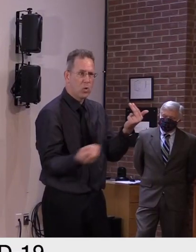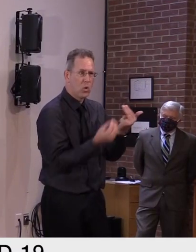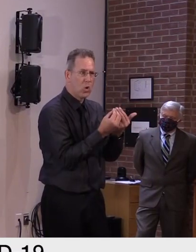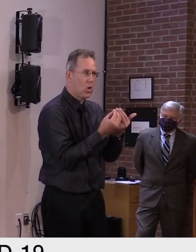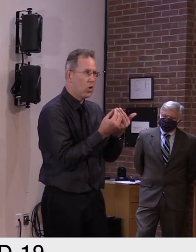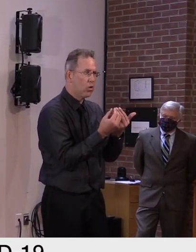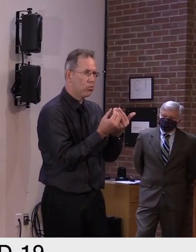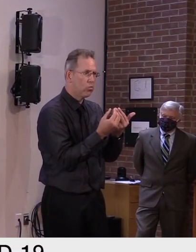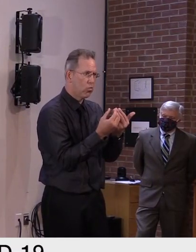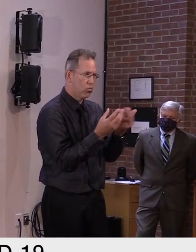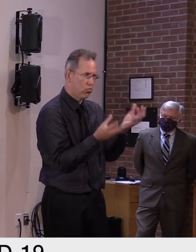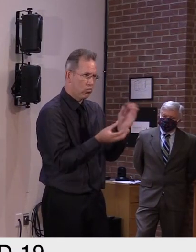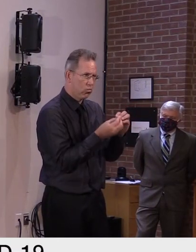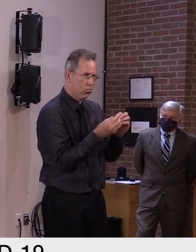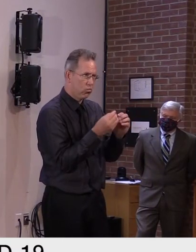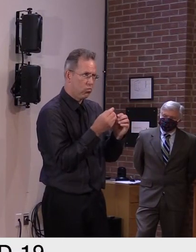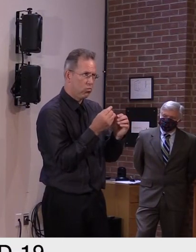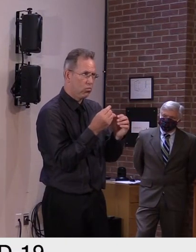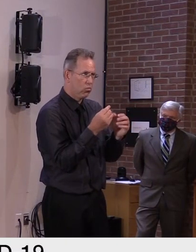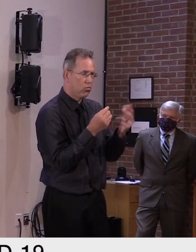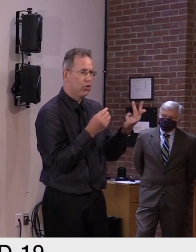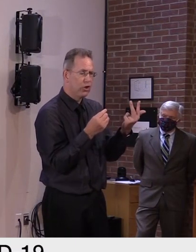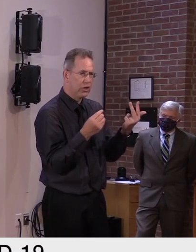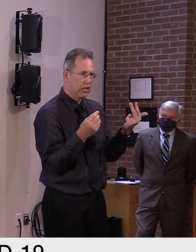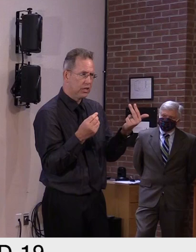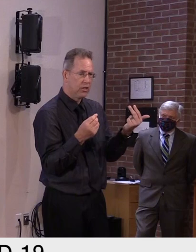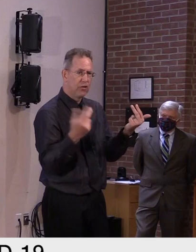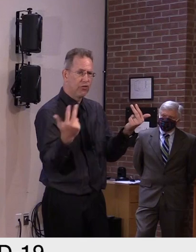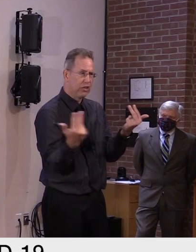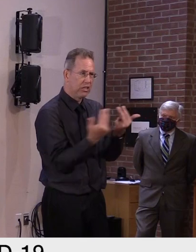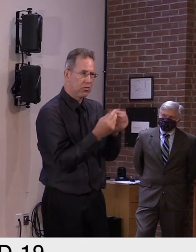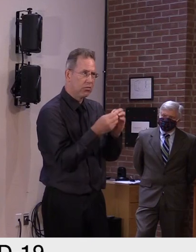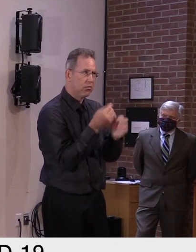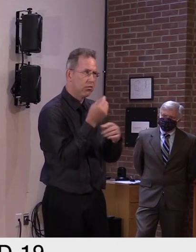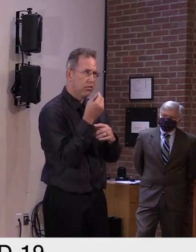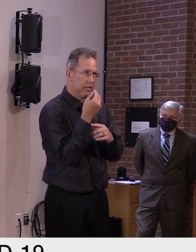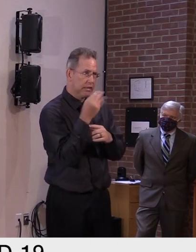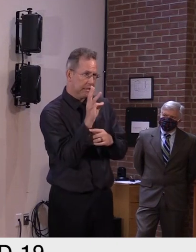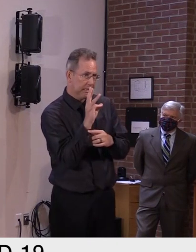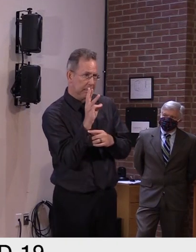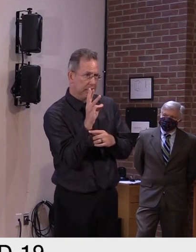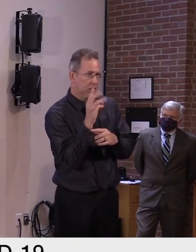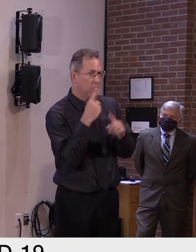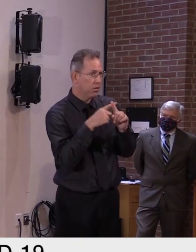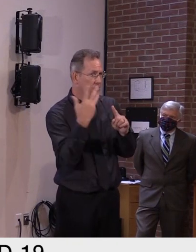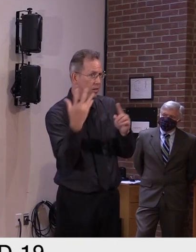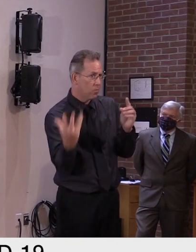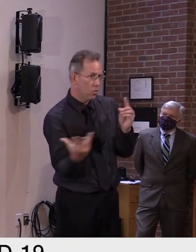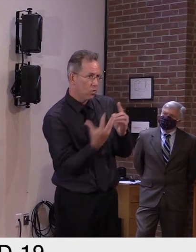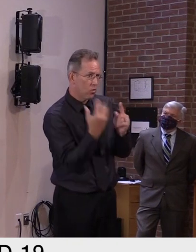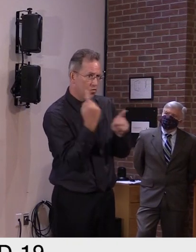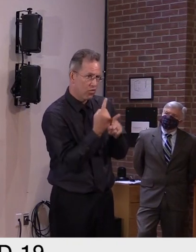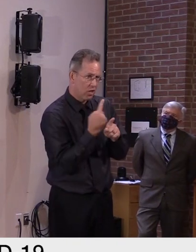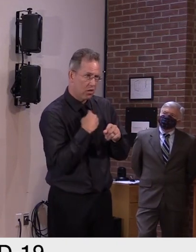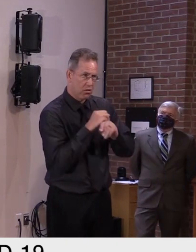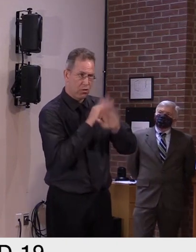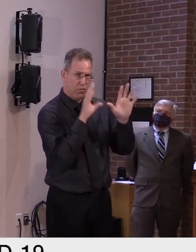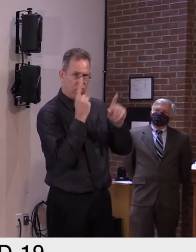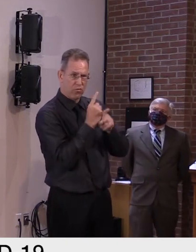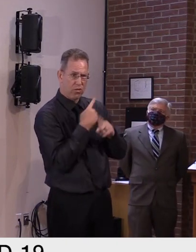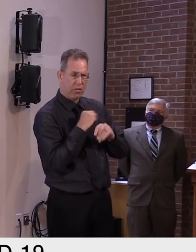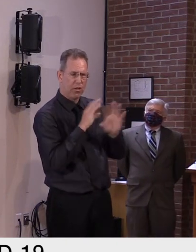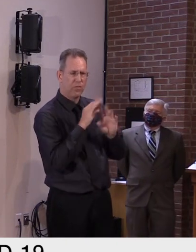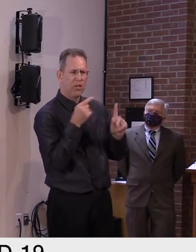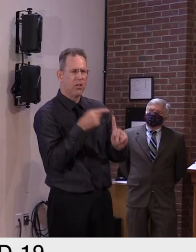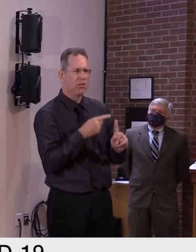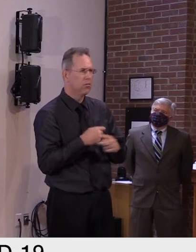And the only the school cases that are linked to the hockey outbreak are at Oxbow High School and at Union Elementary.